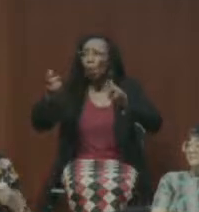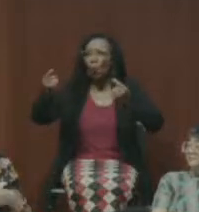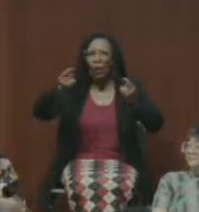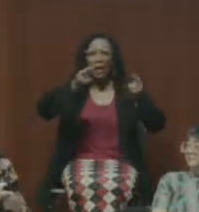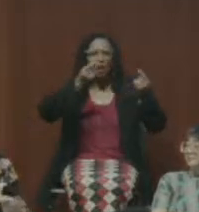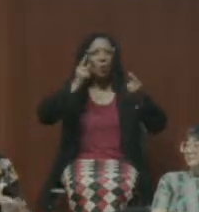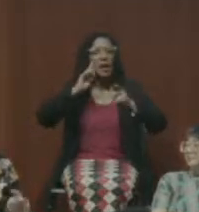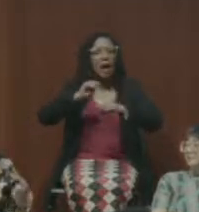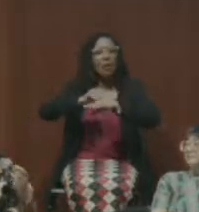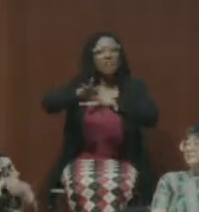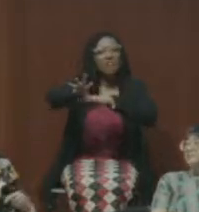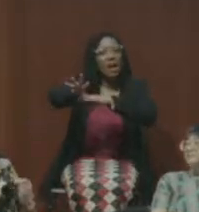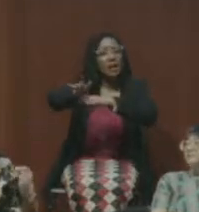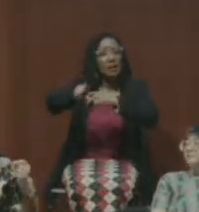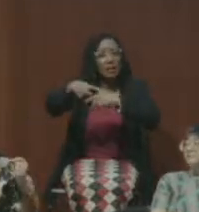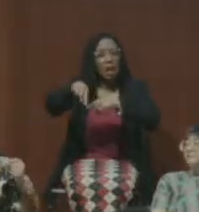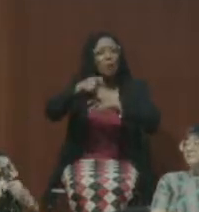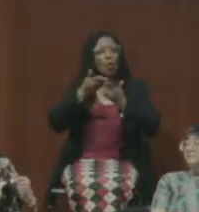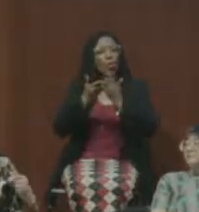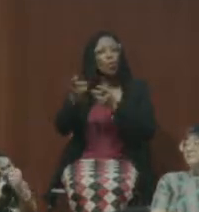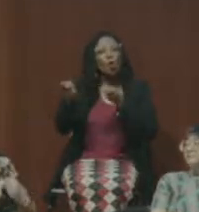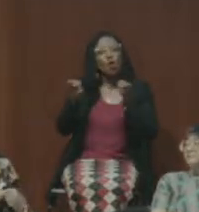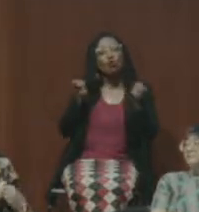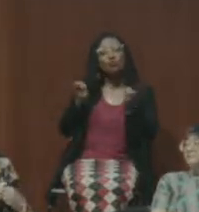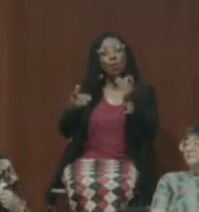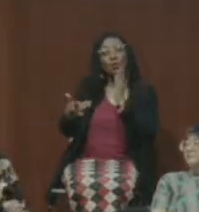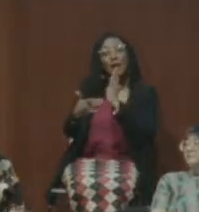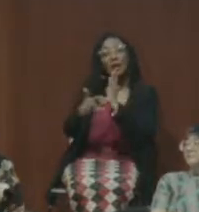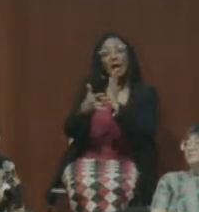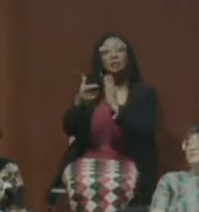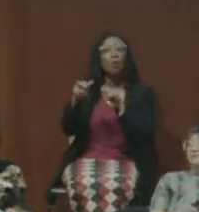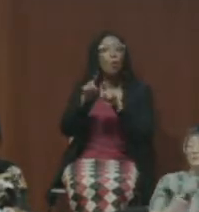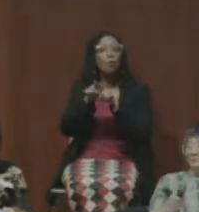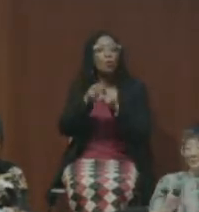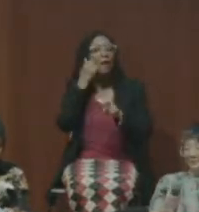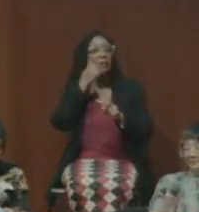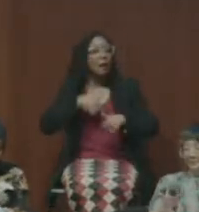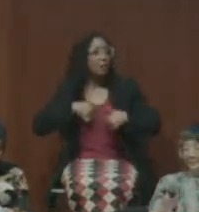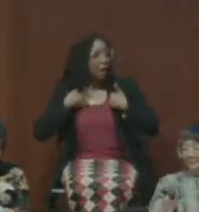of control, psychologically, but also like physically.